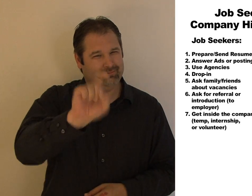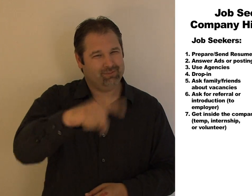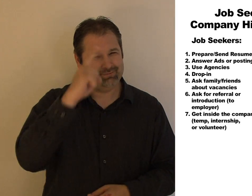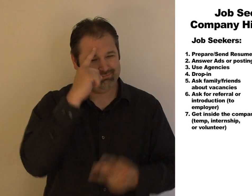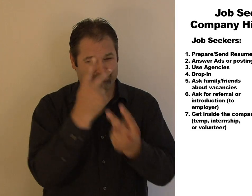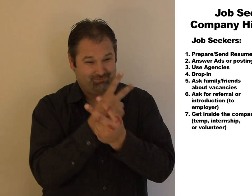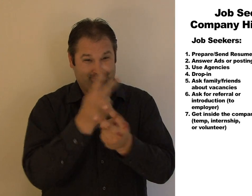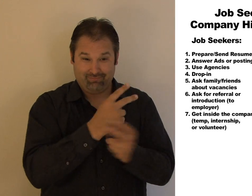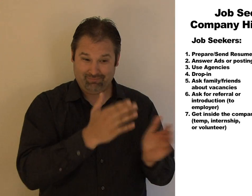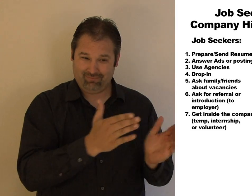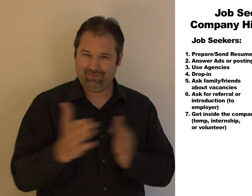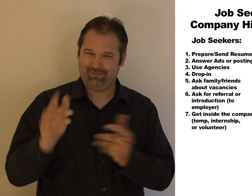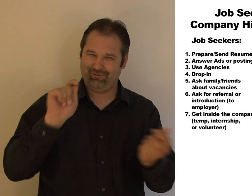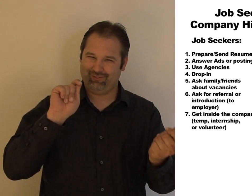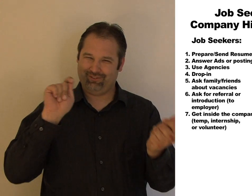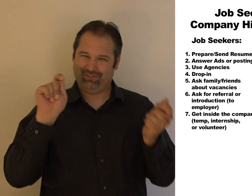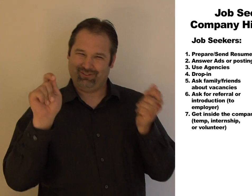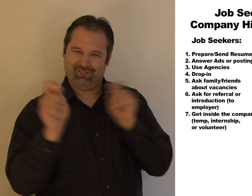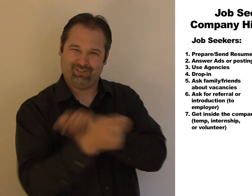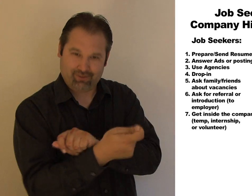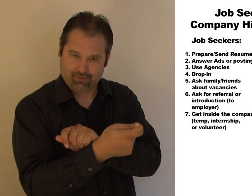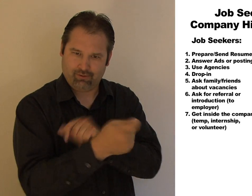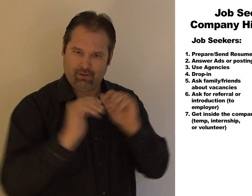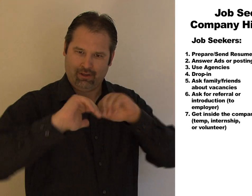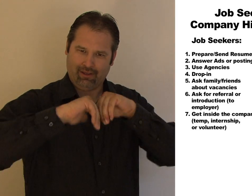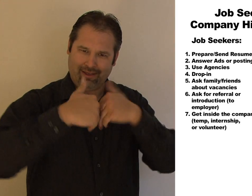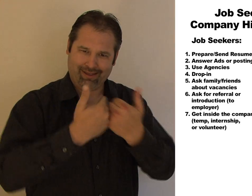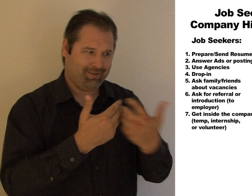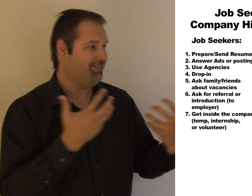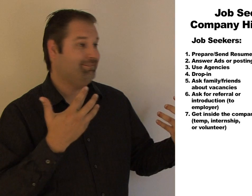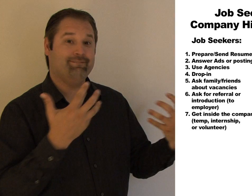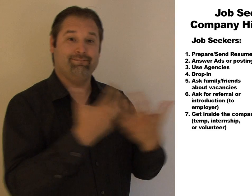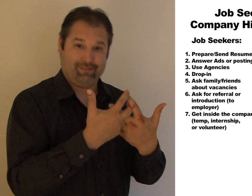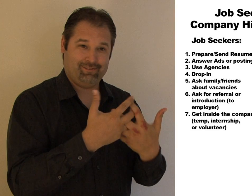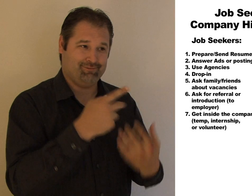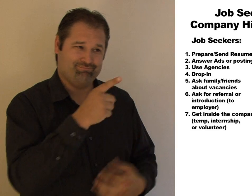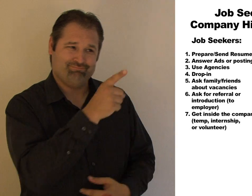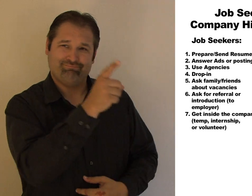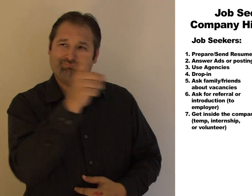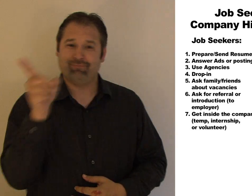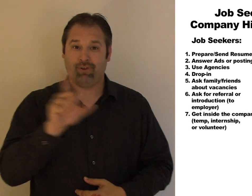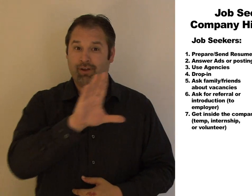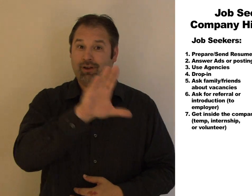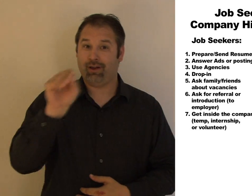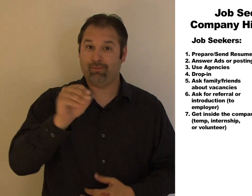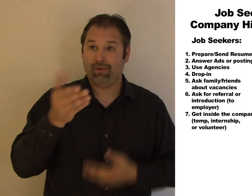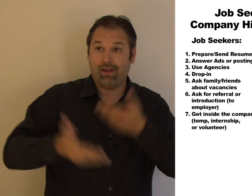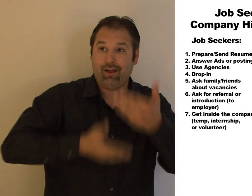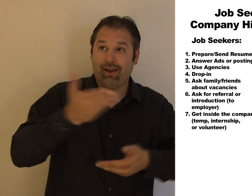This tells us that job seekers need to change their strategies to match those that employers use when hiring people.